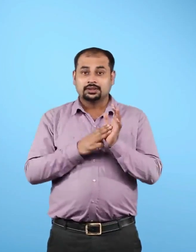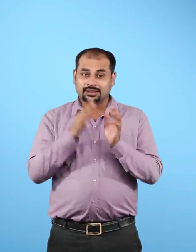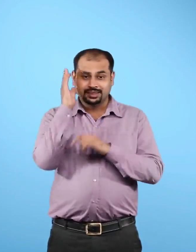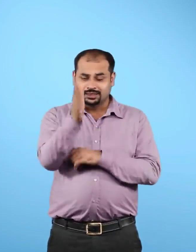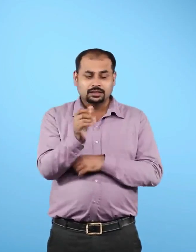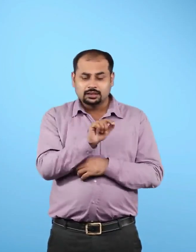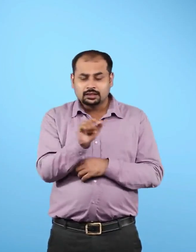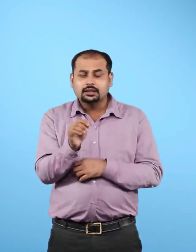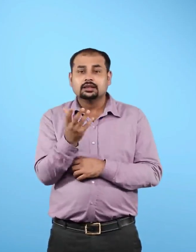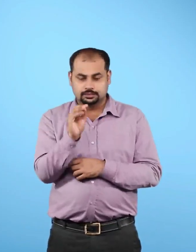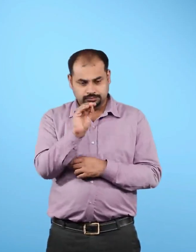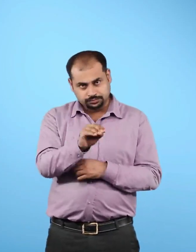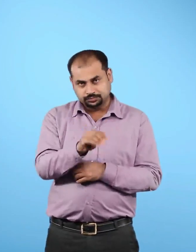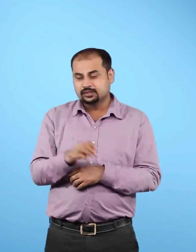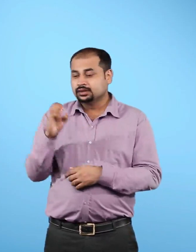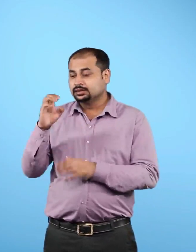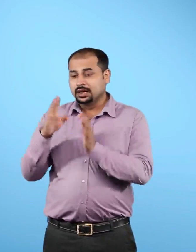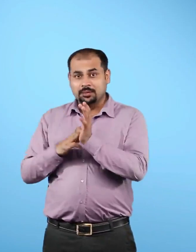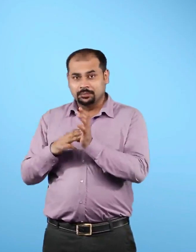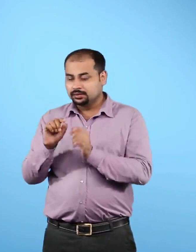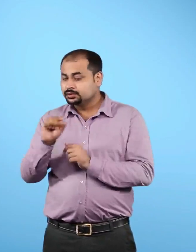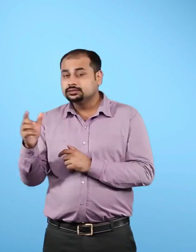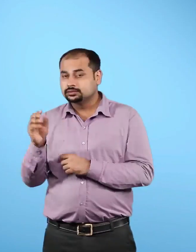Dash meters and dash centimeters.